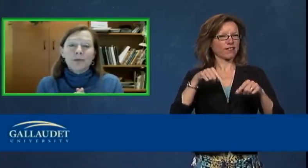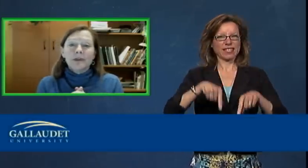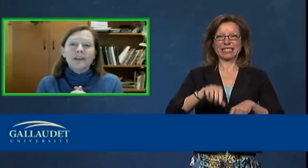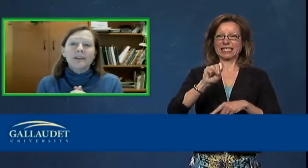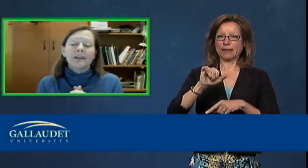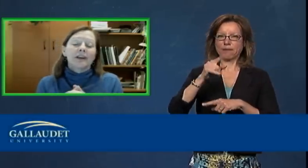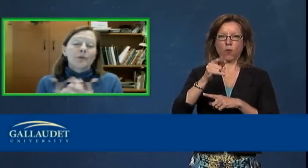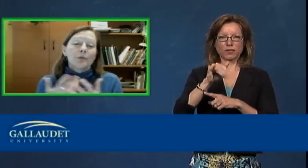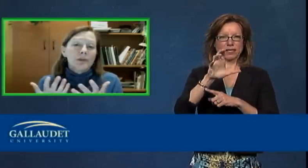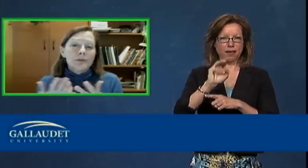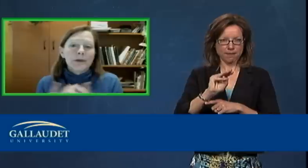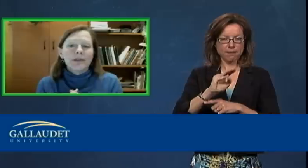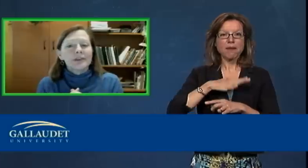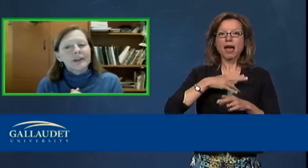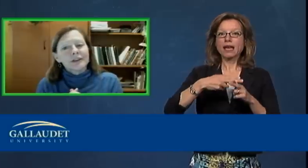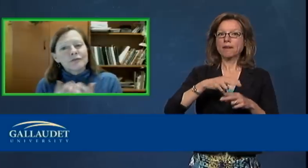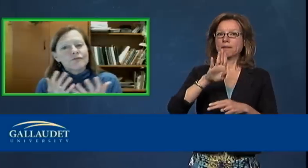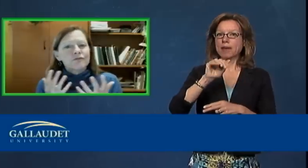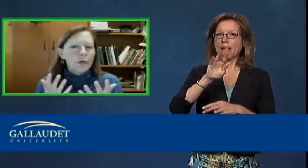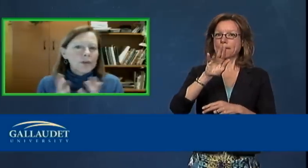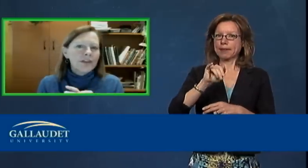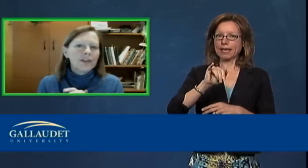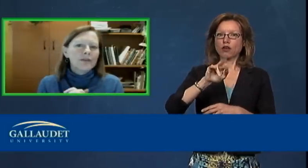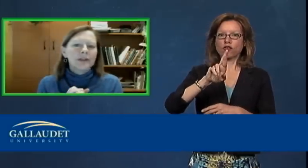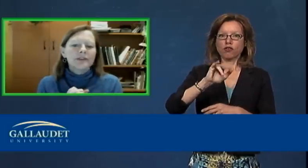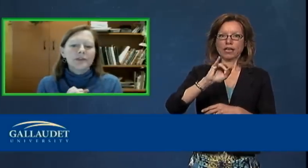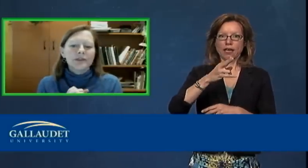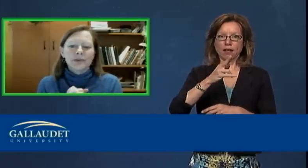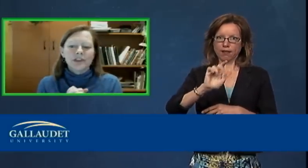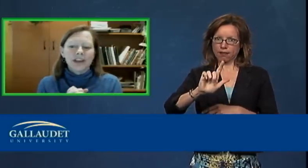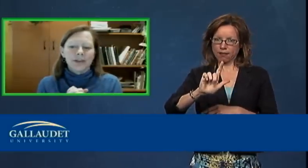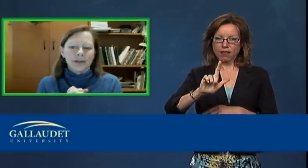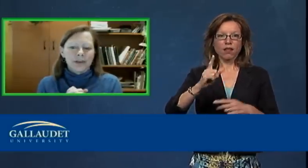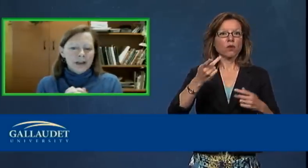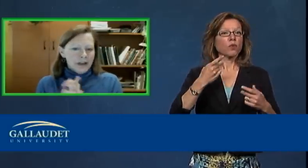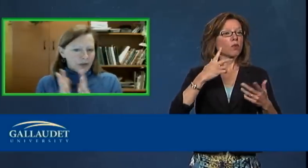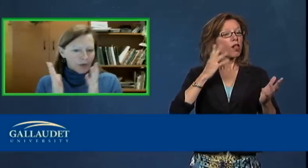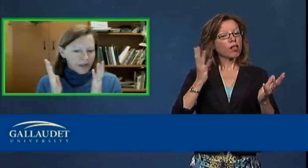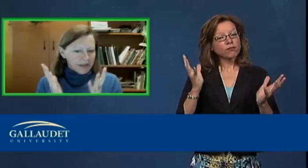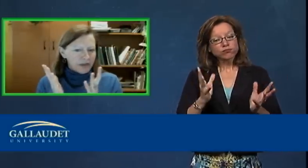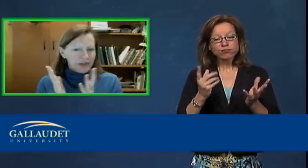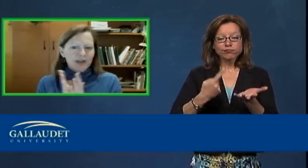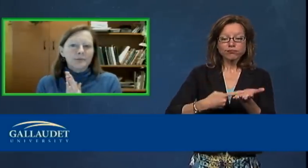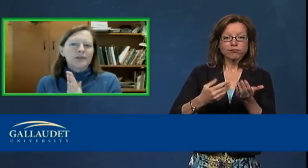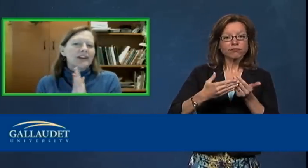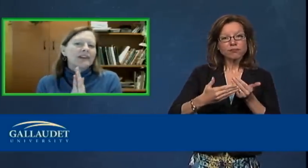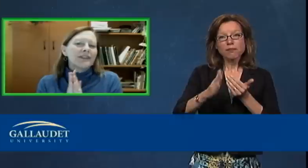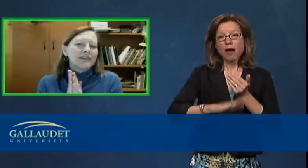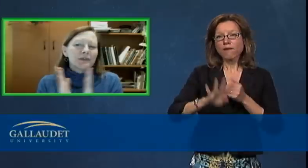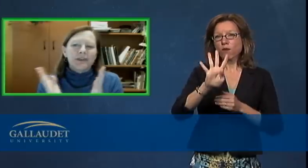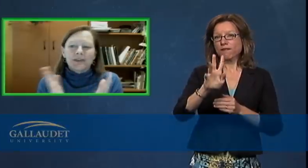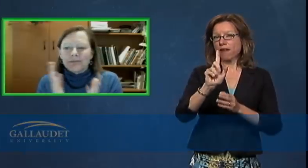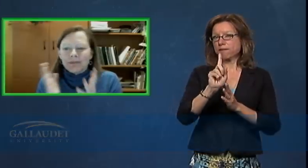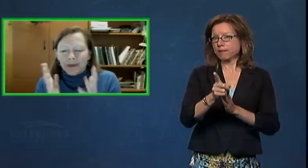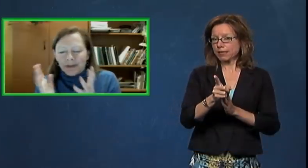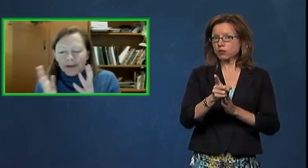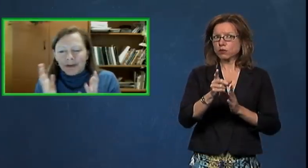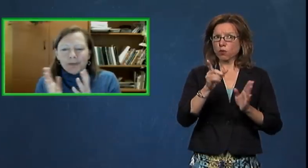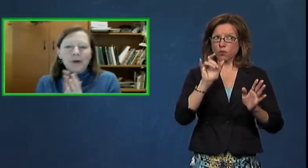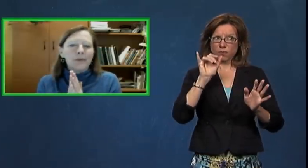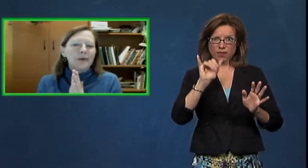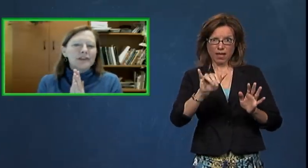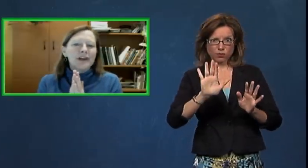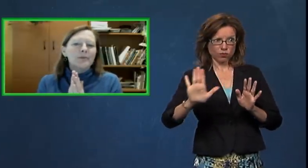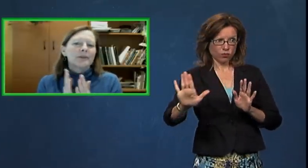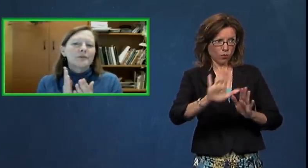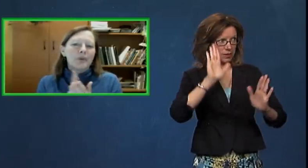Bambi Riehl, and we'll spend the next 45 minutes or so together. So again, just double checking that you're in the